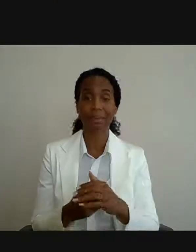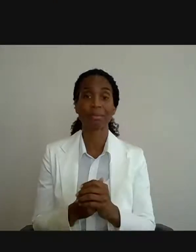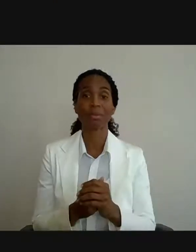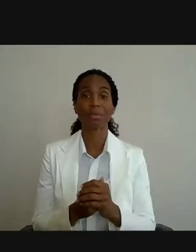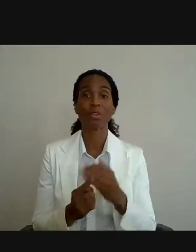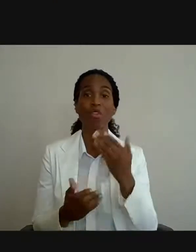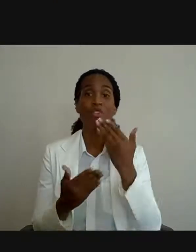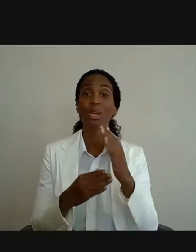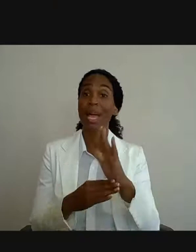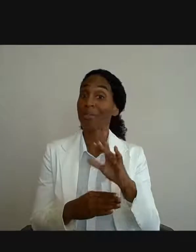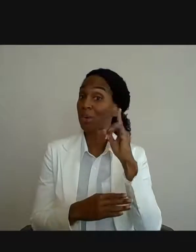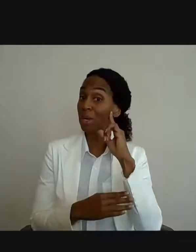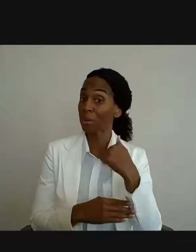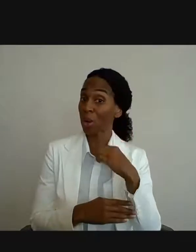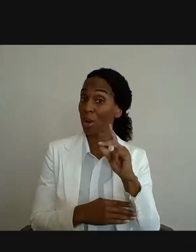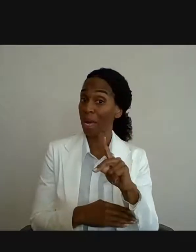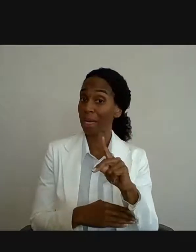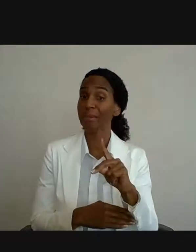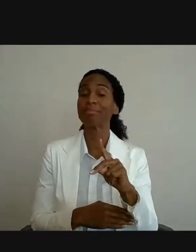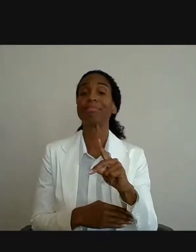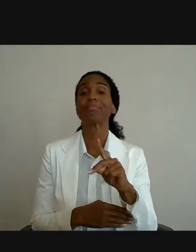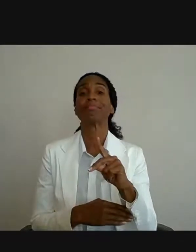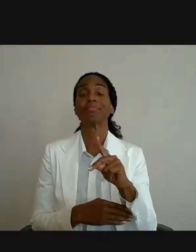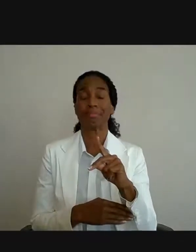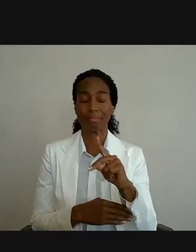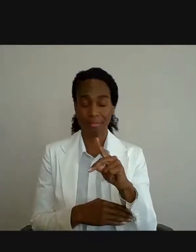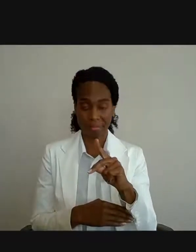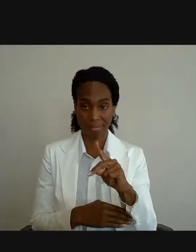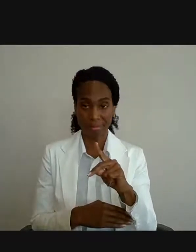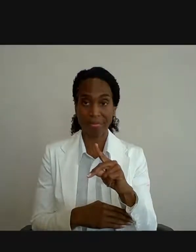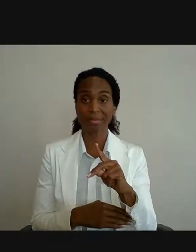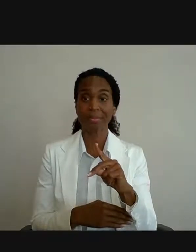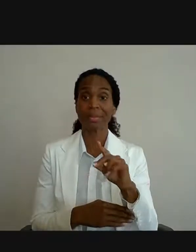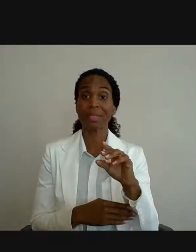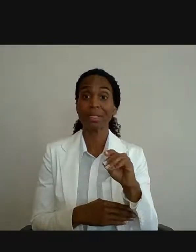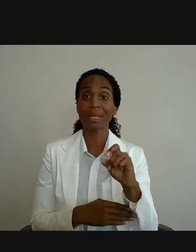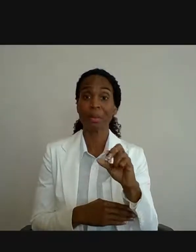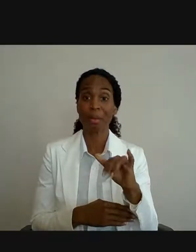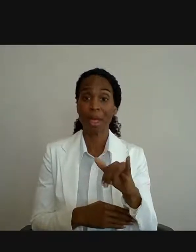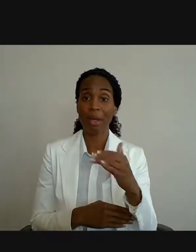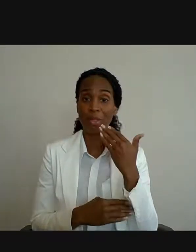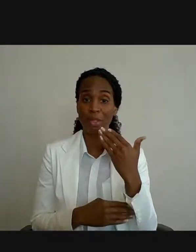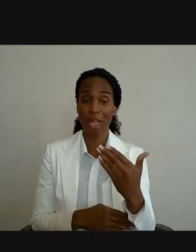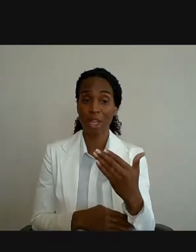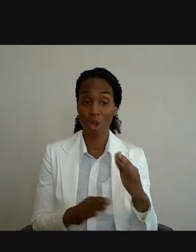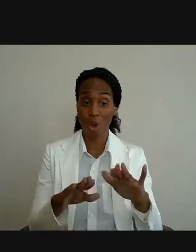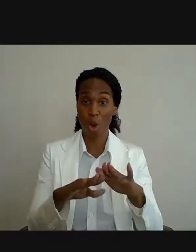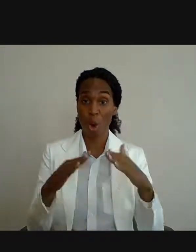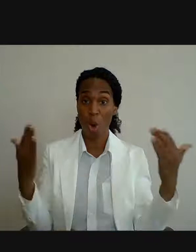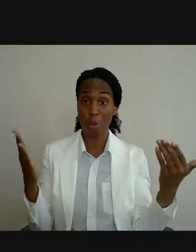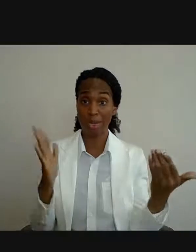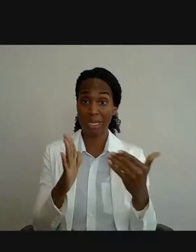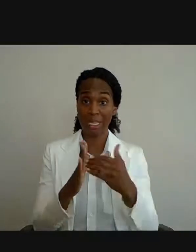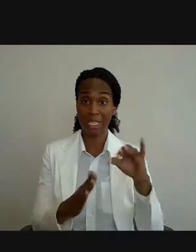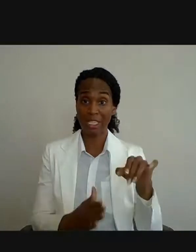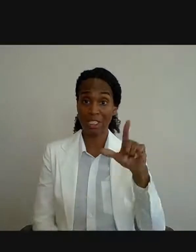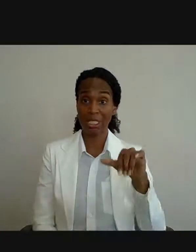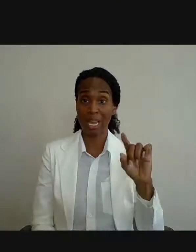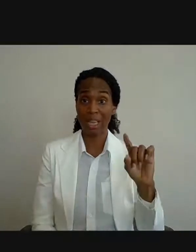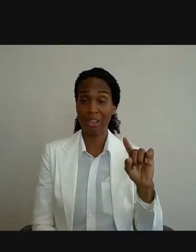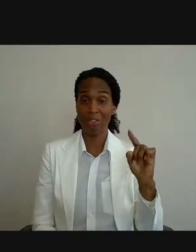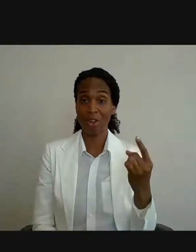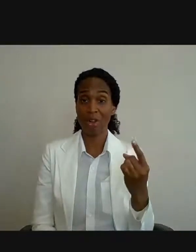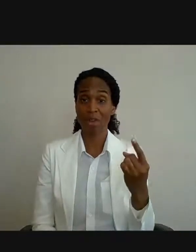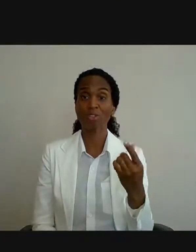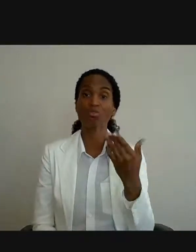Good afternoon. Can you all hear me? Yeah. We can. Mr. Mayor, thank you. Now that we're opening back up on July 1, we obviously